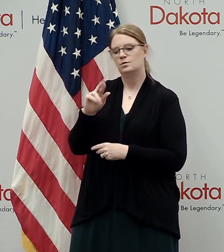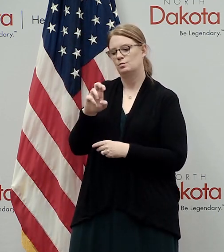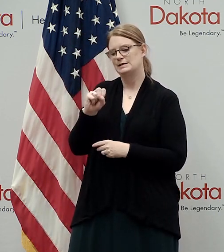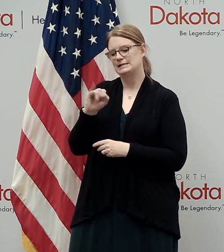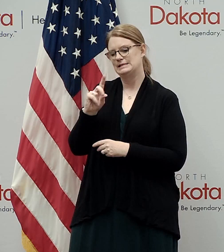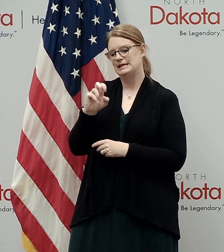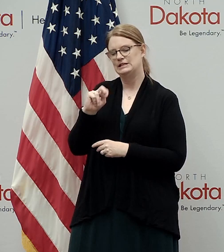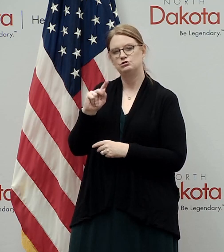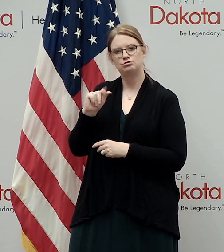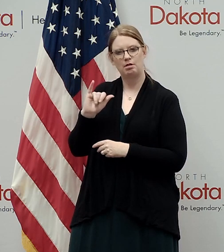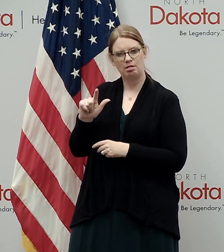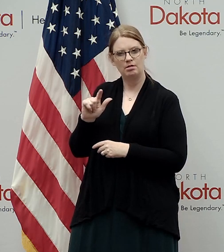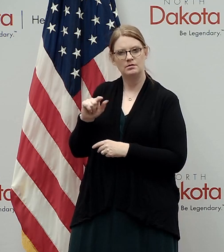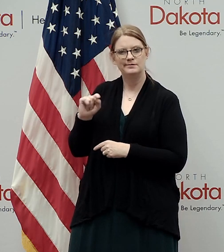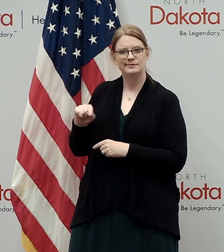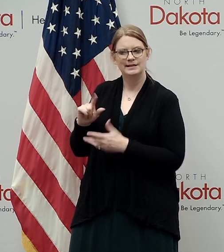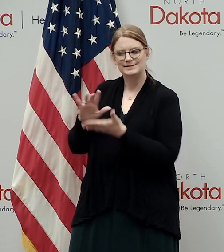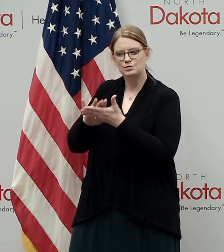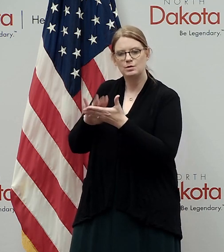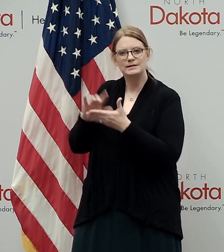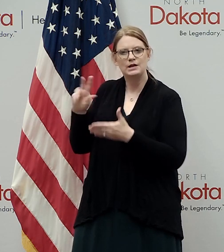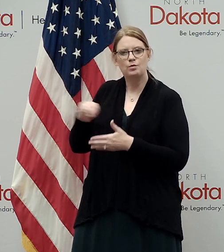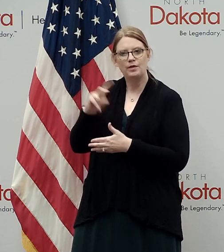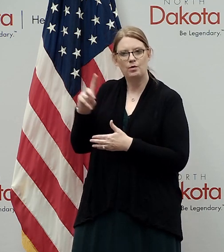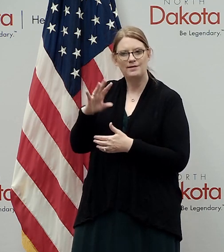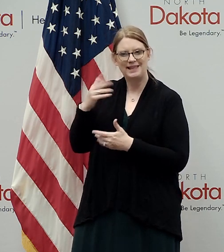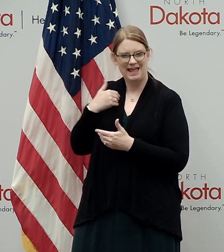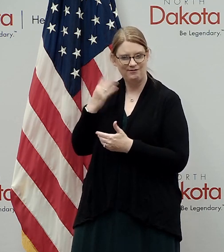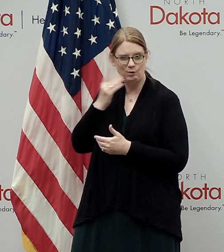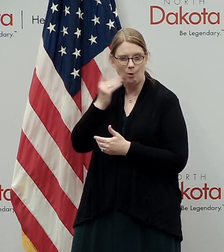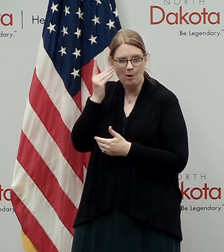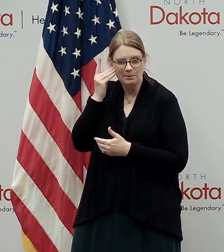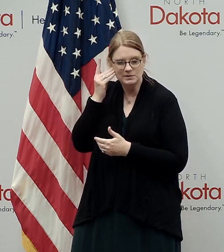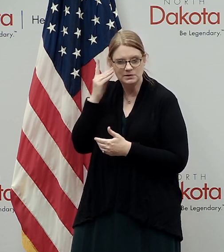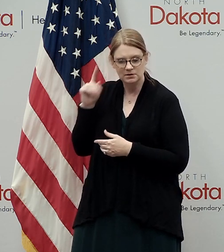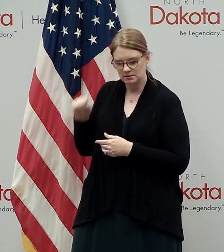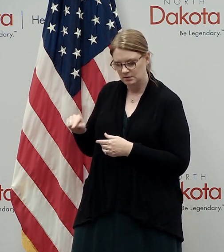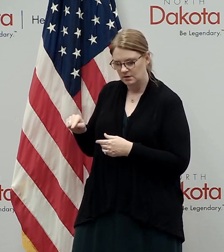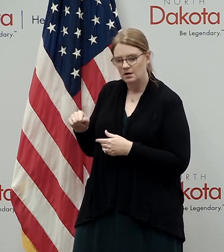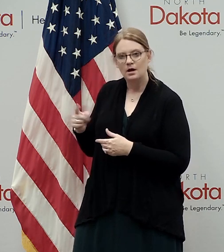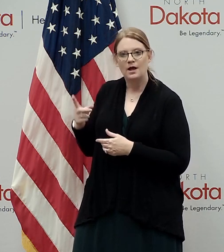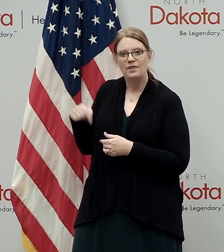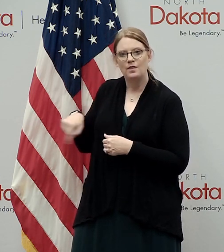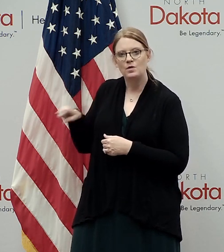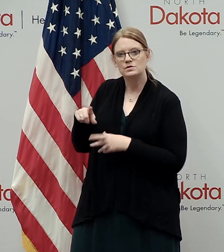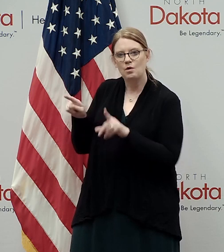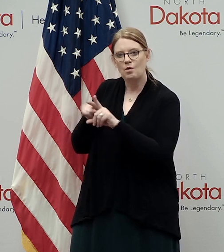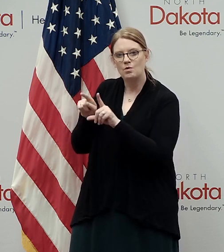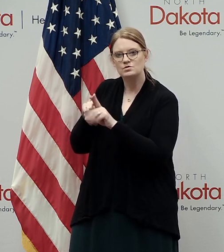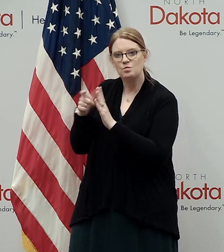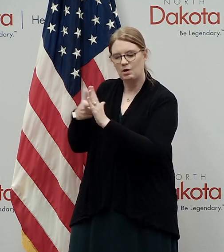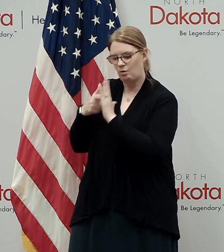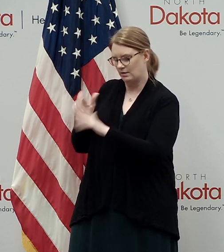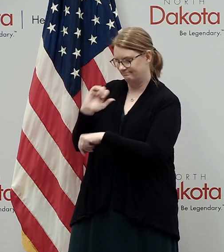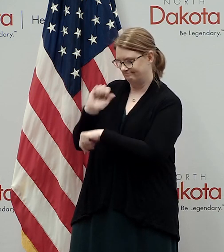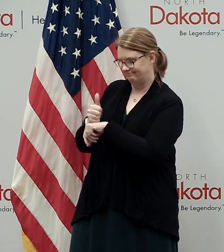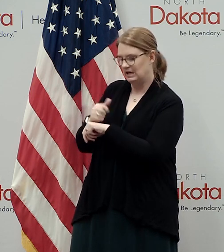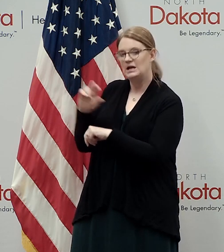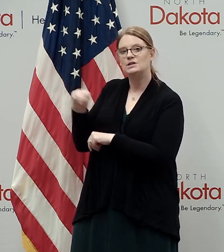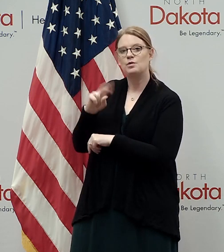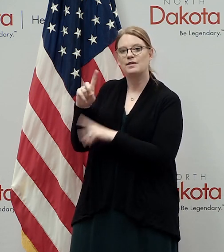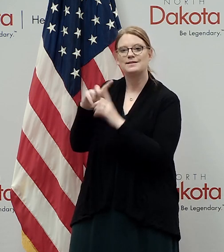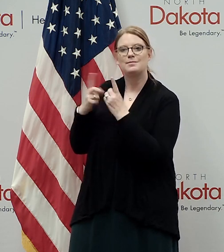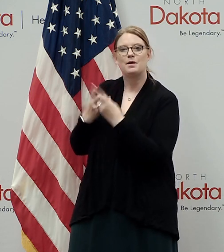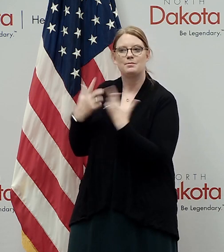these are schools in North Dakota that have dormitory, and those are also required to implement North Dakota